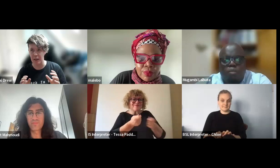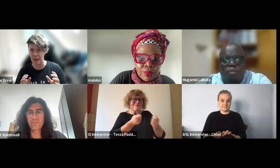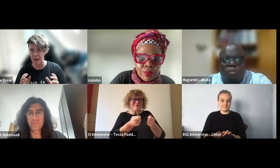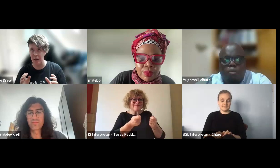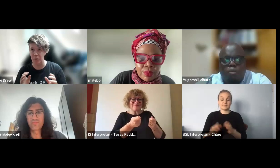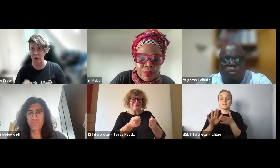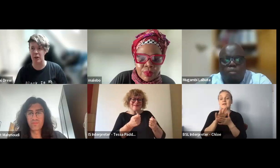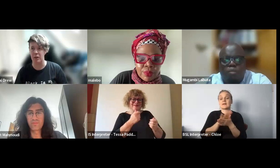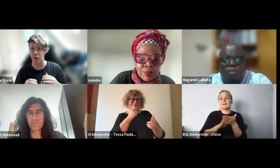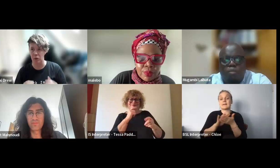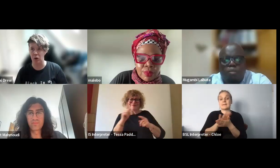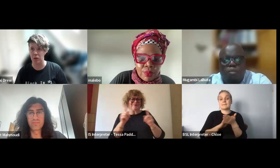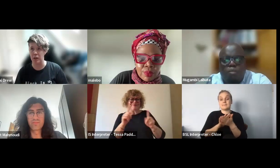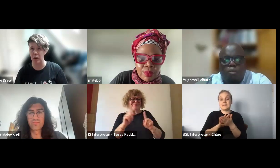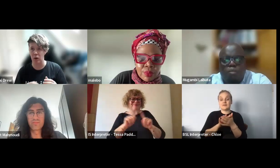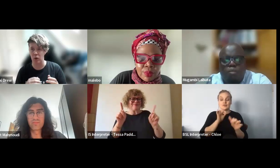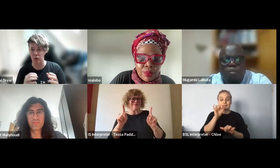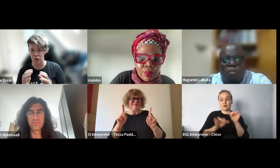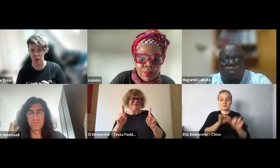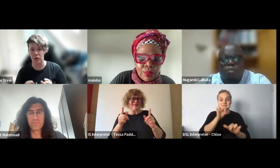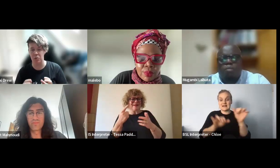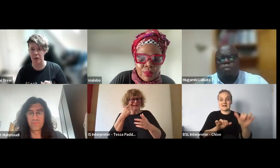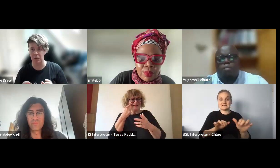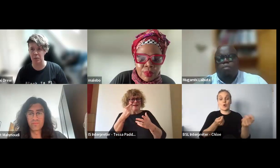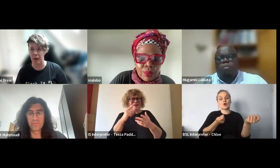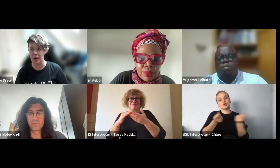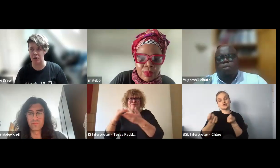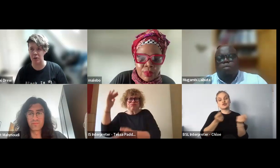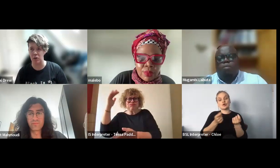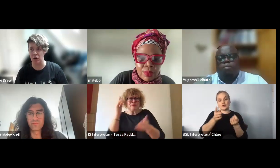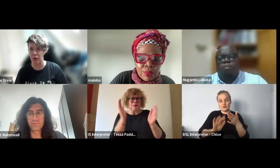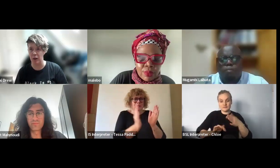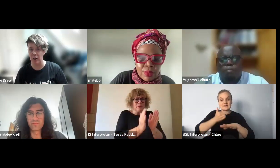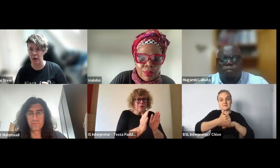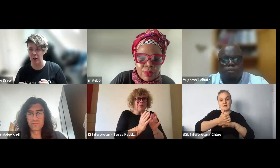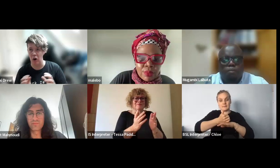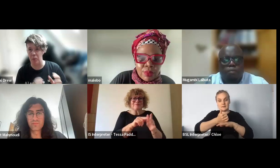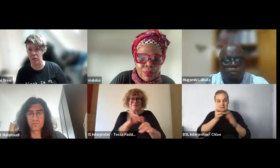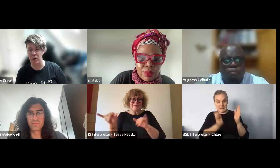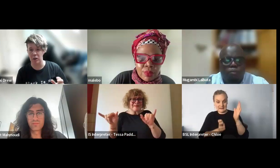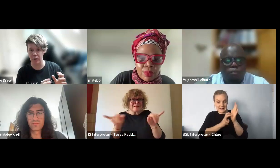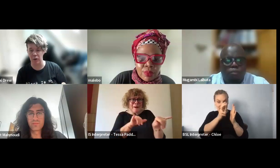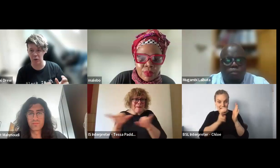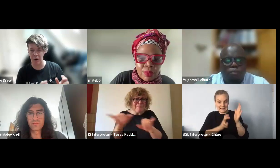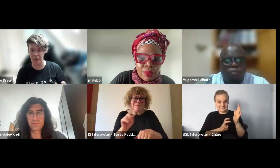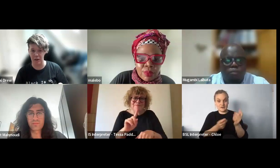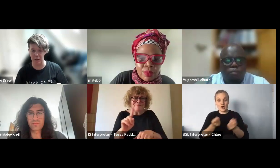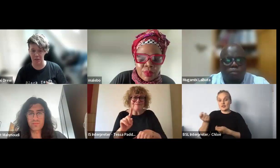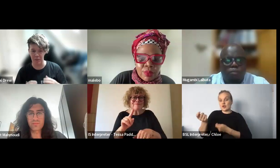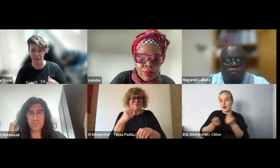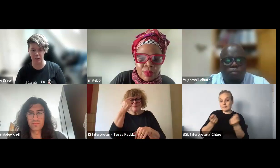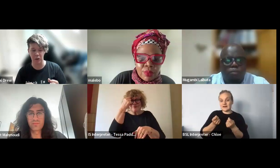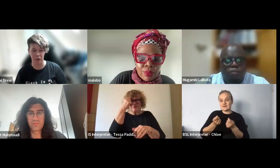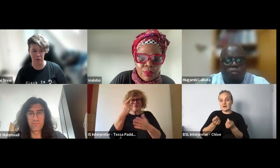that the processes or doctrine or controls you might have put in place to ensure that an operator of an autonomous weapon